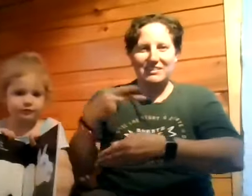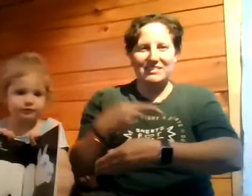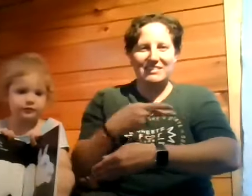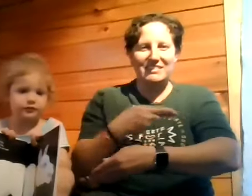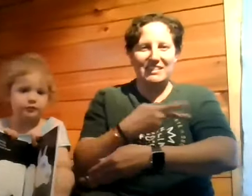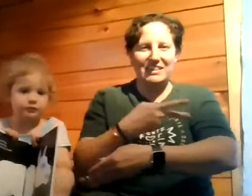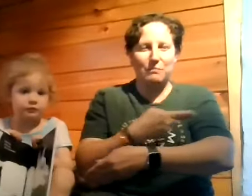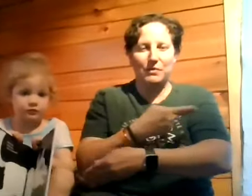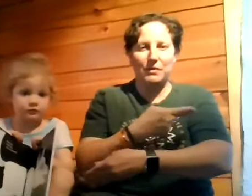black sheep